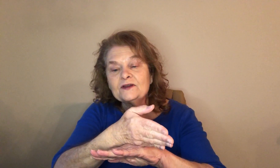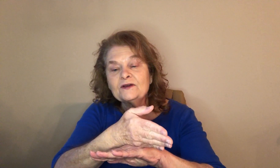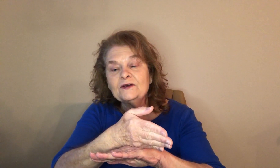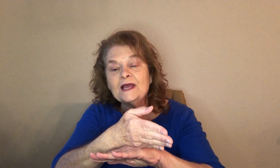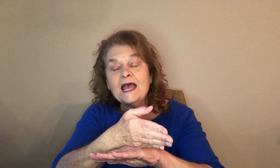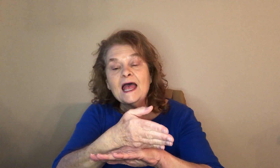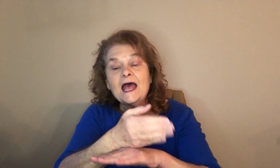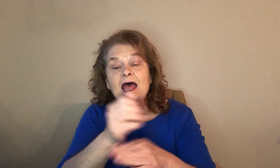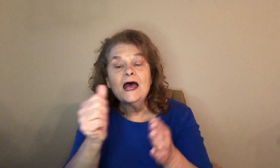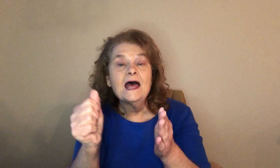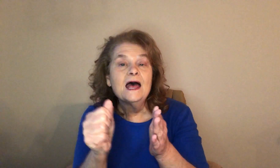after